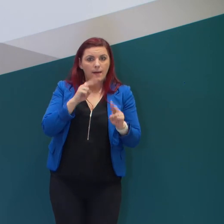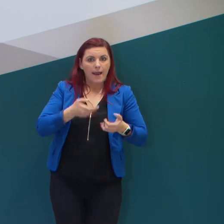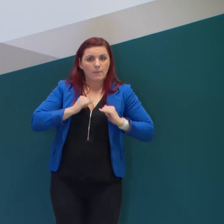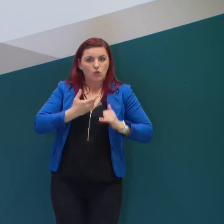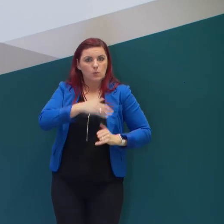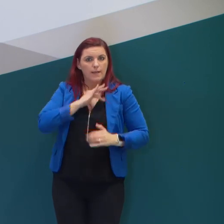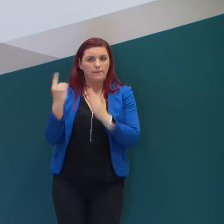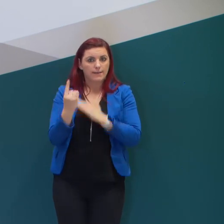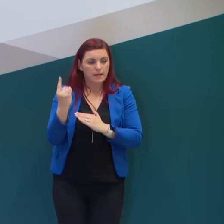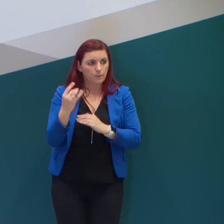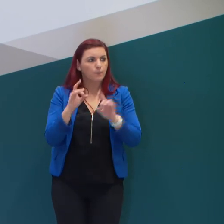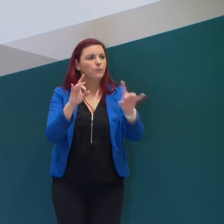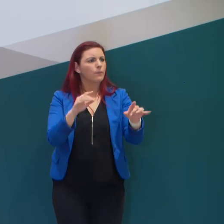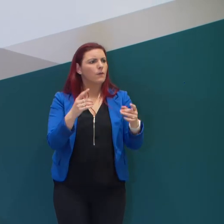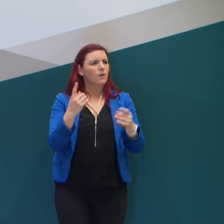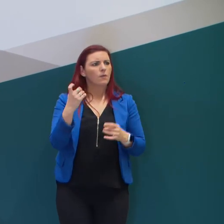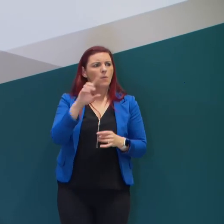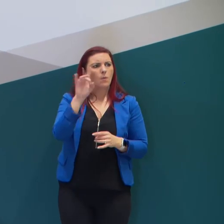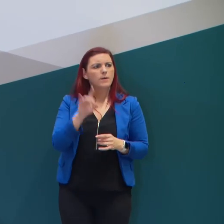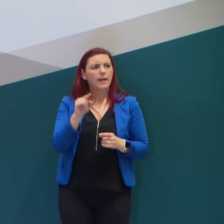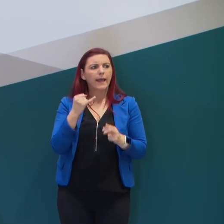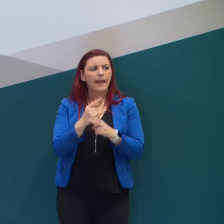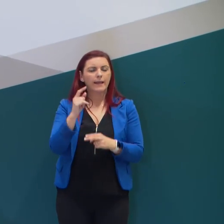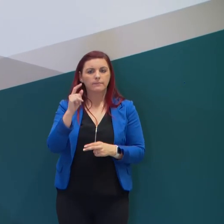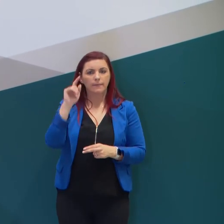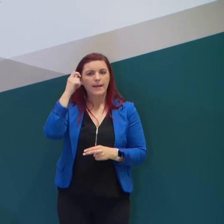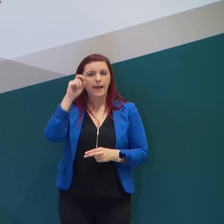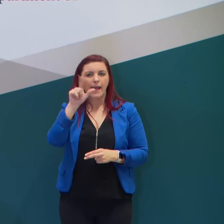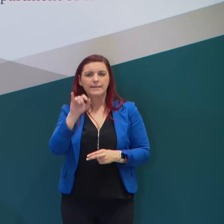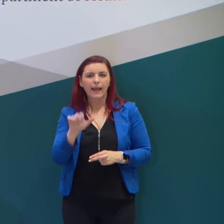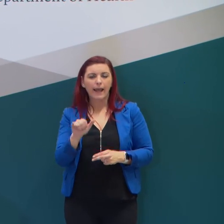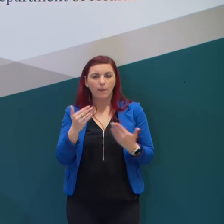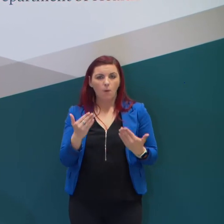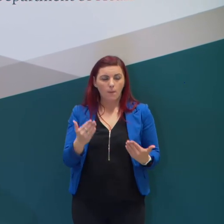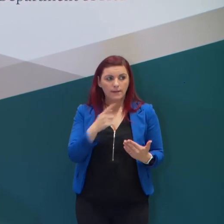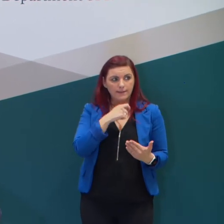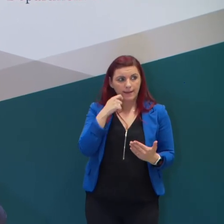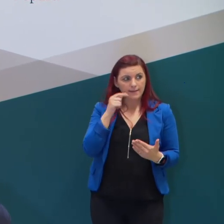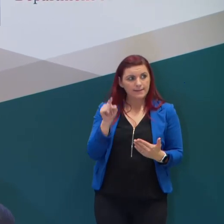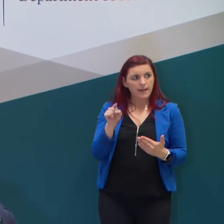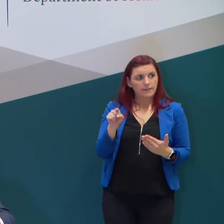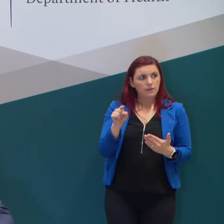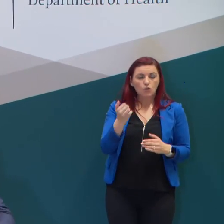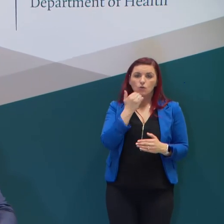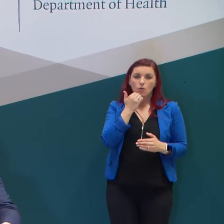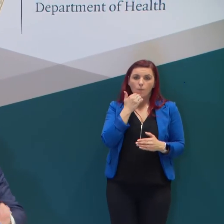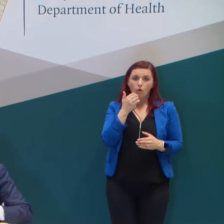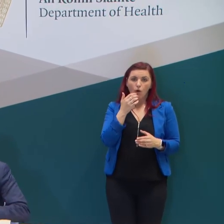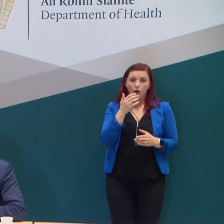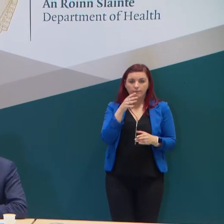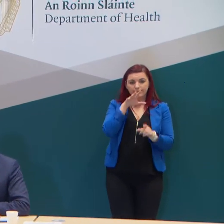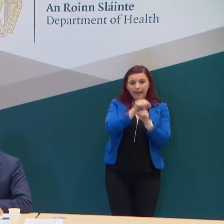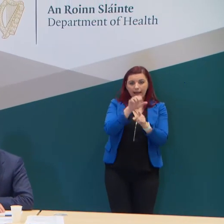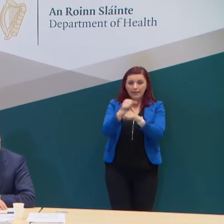Killian. In Italy, the head of the agency collating the figures says that the number of cases could be